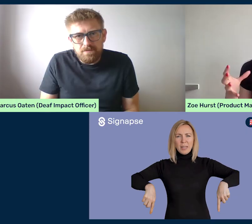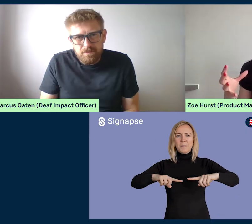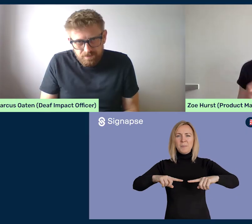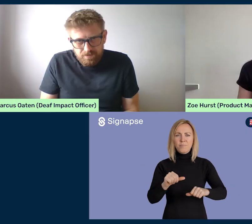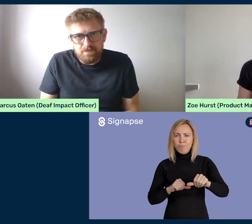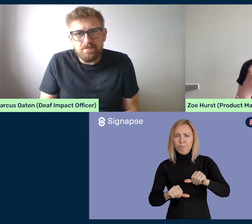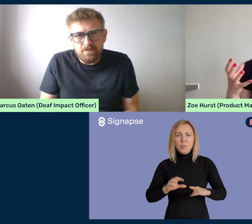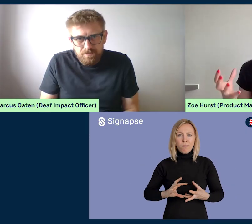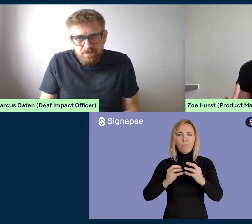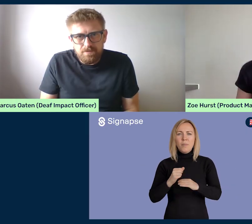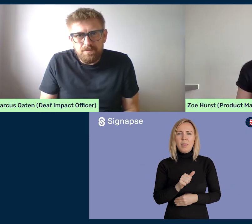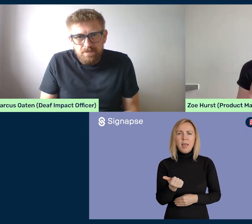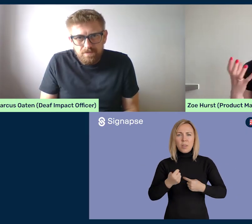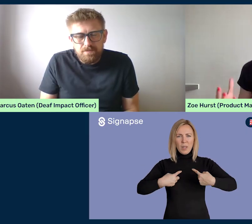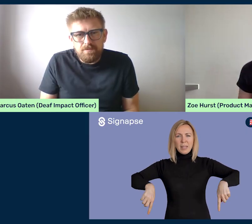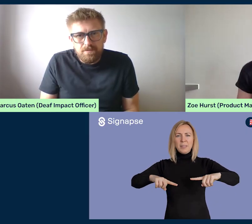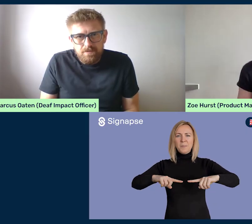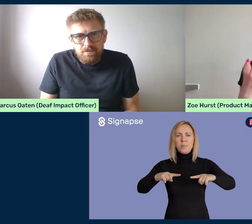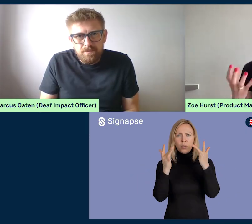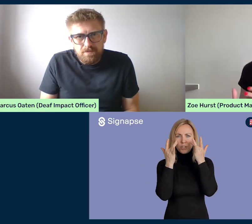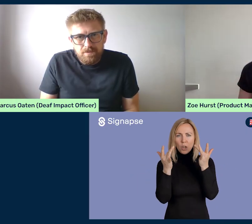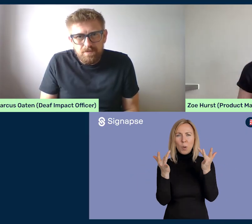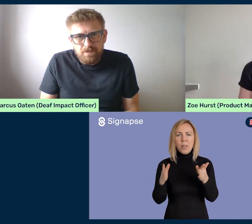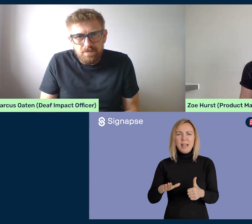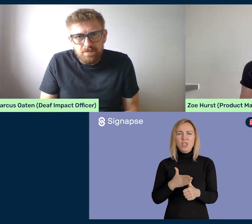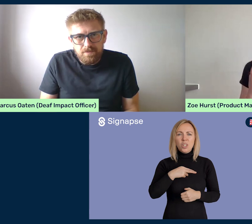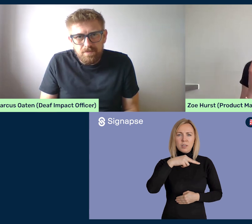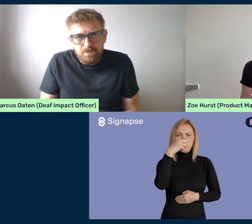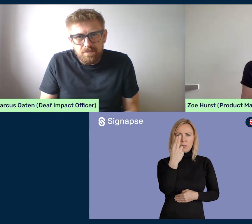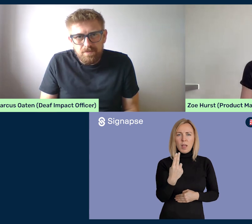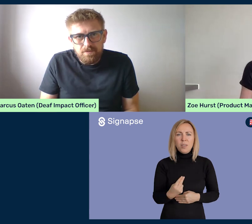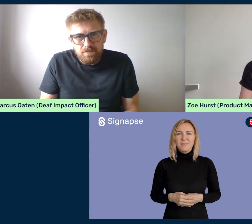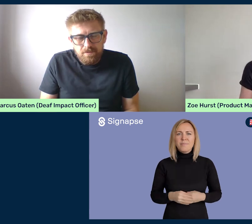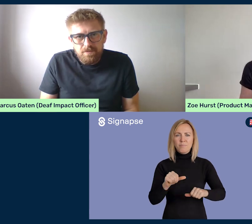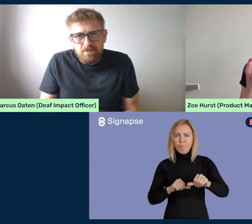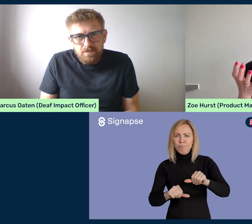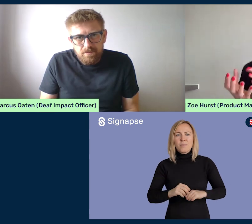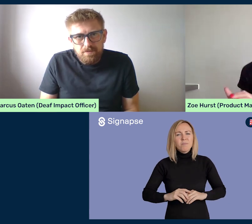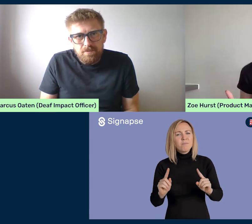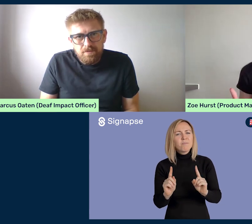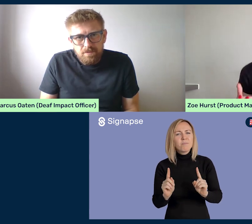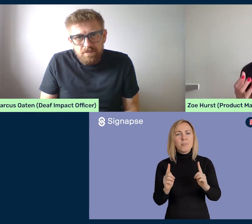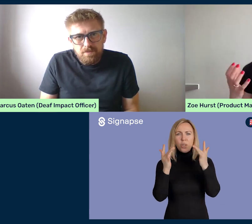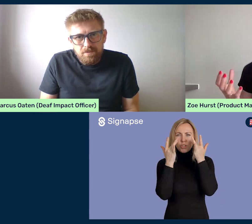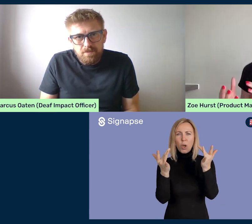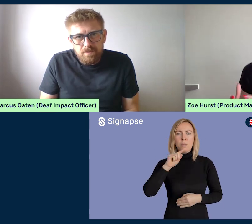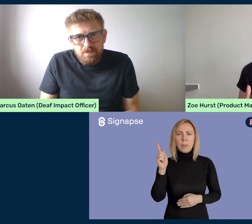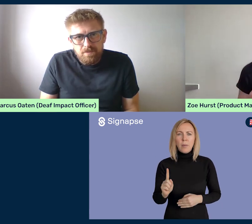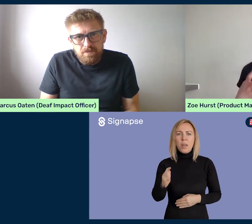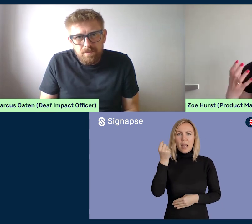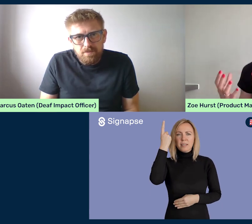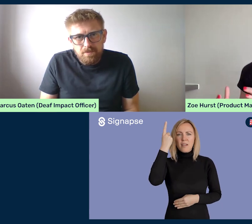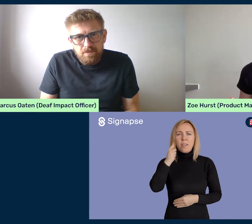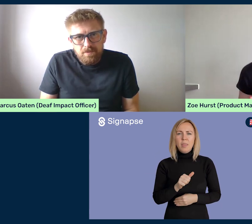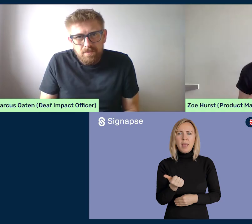that's kind of feeds back into that whole model of we have an idea, we show the idea, we get the